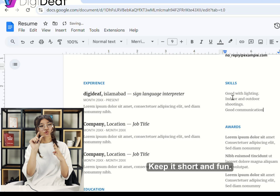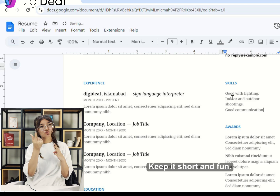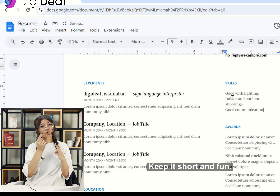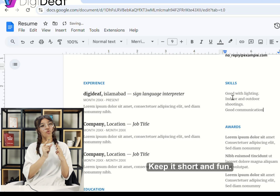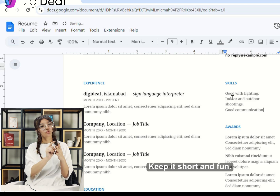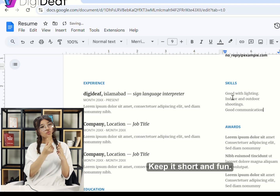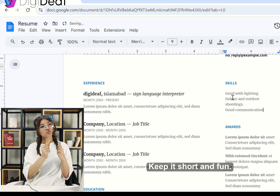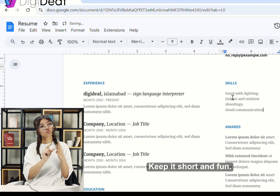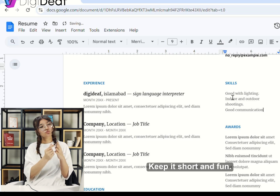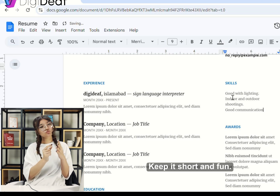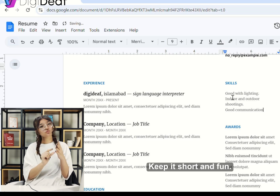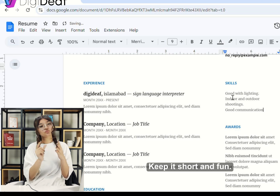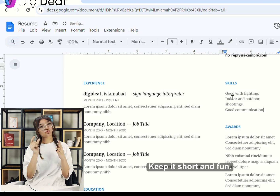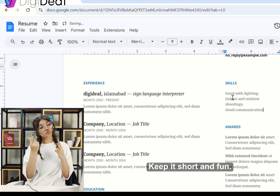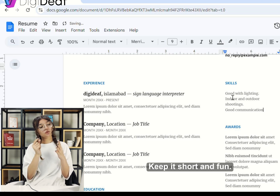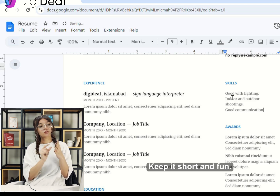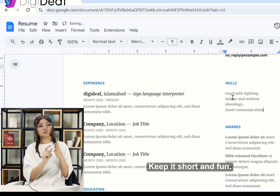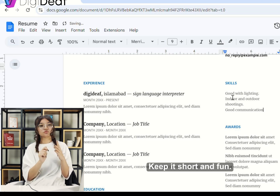Keep it short and fun.